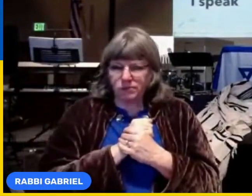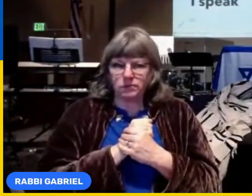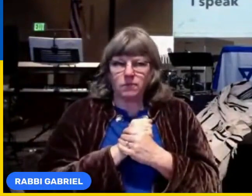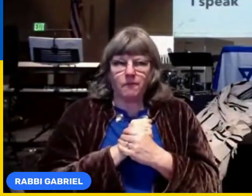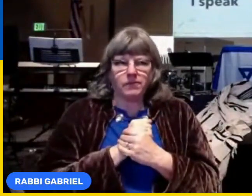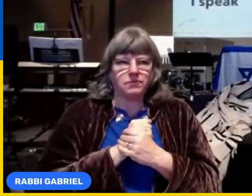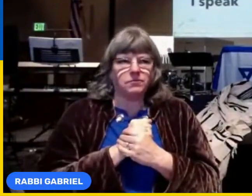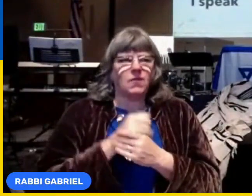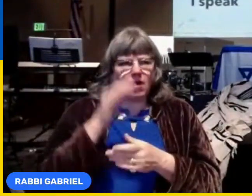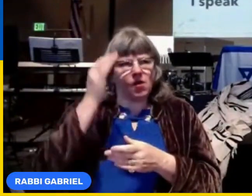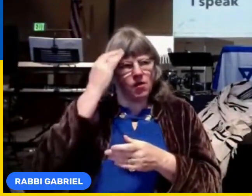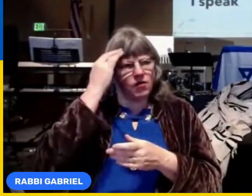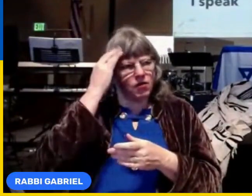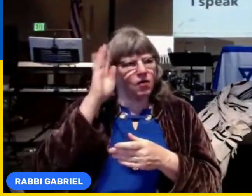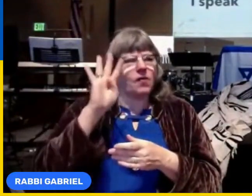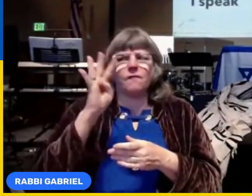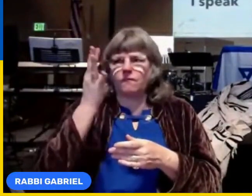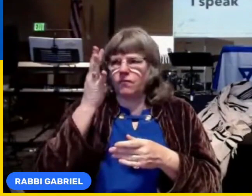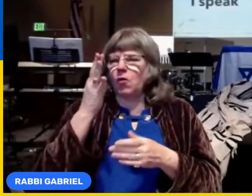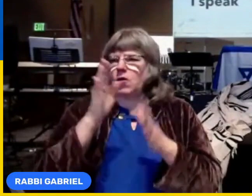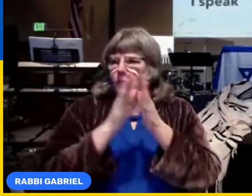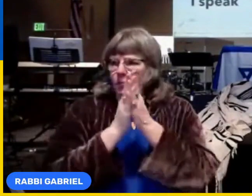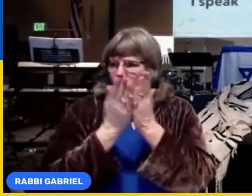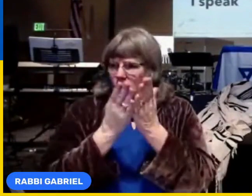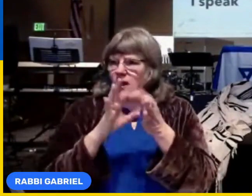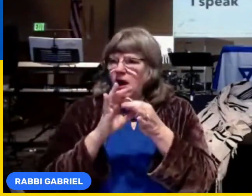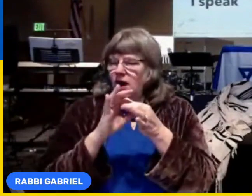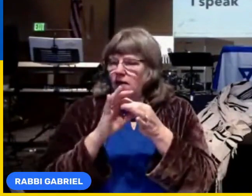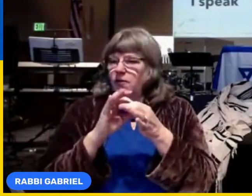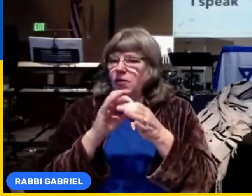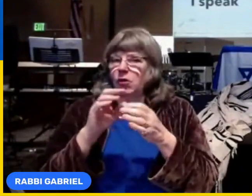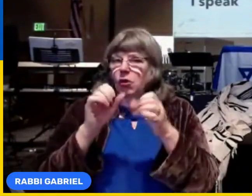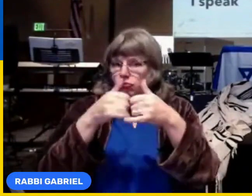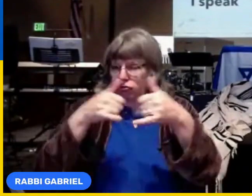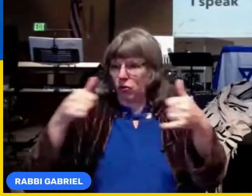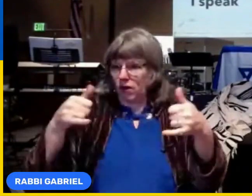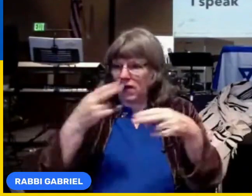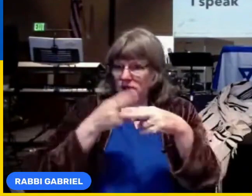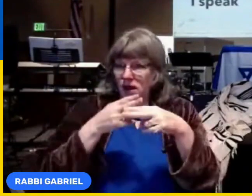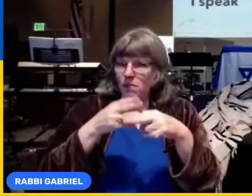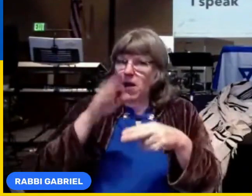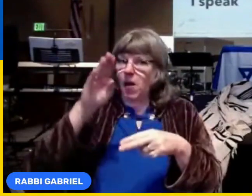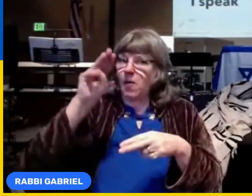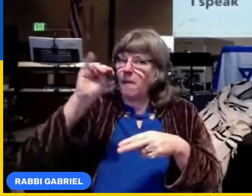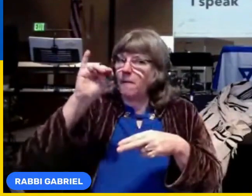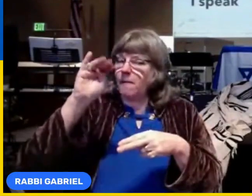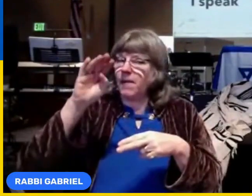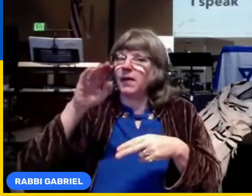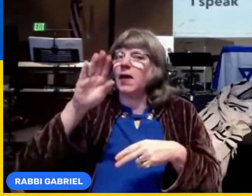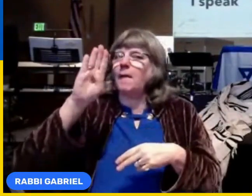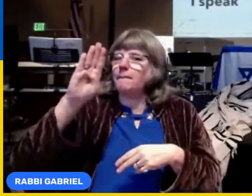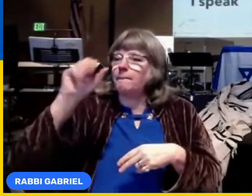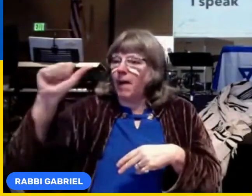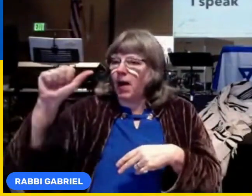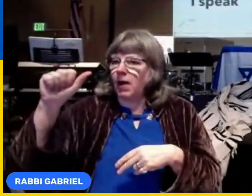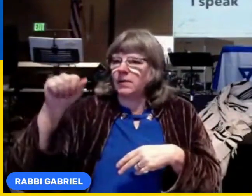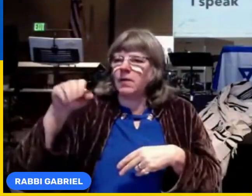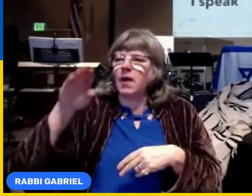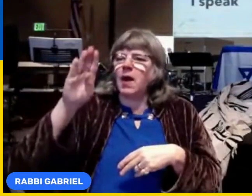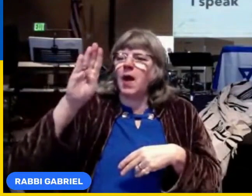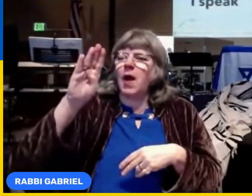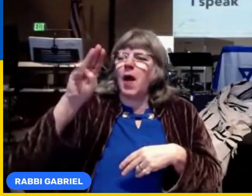actually, you know, the fourth book of the Torah is called Ba Midbar. It means in the